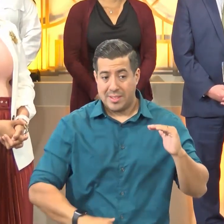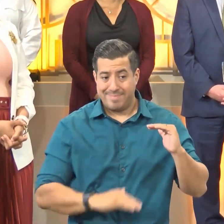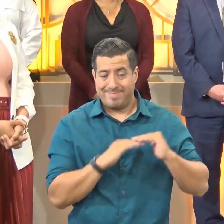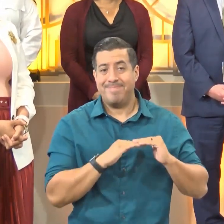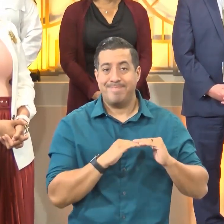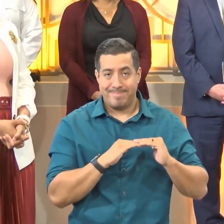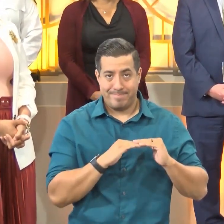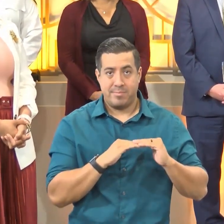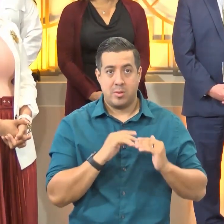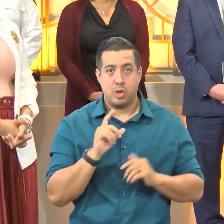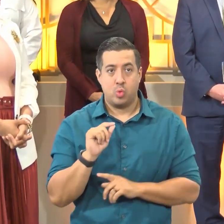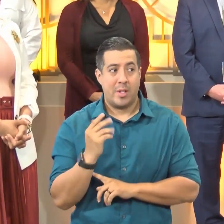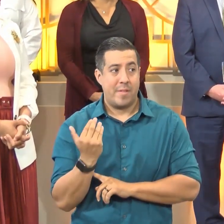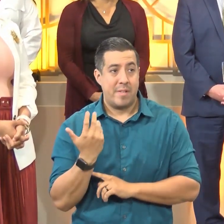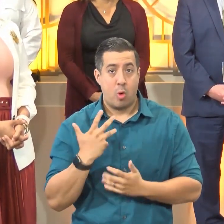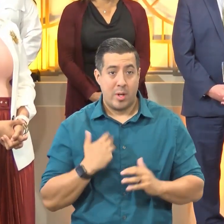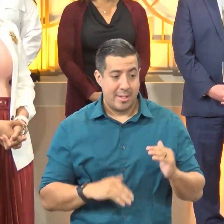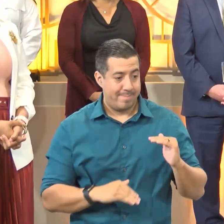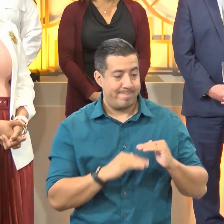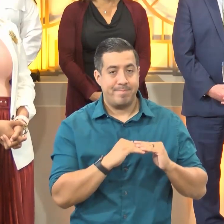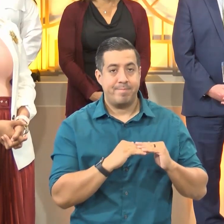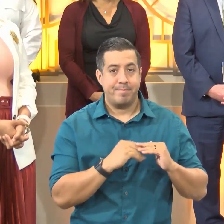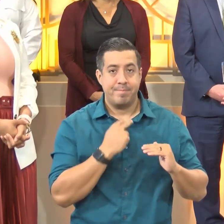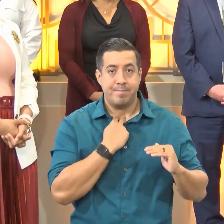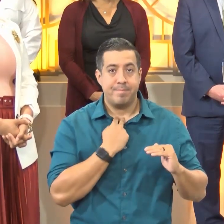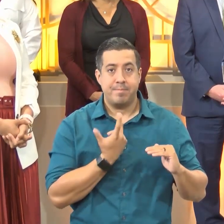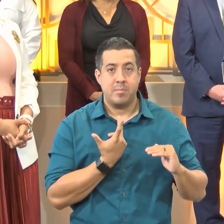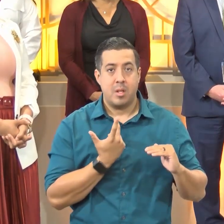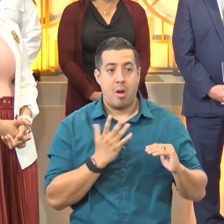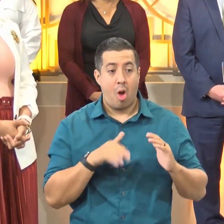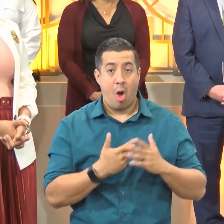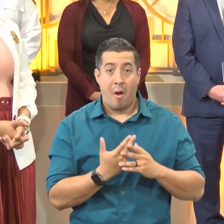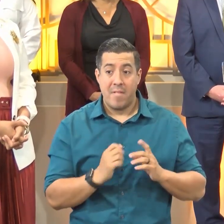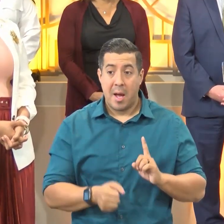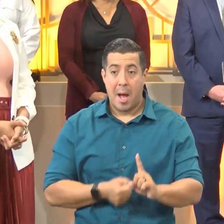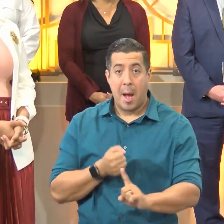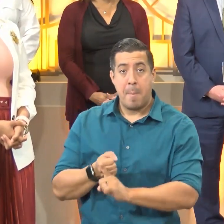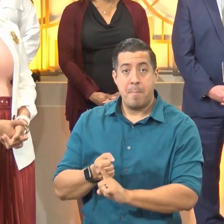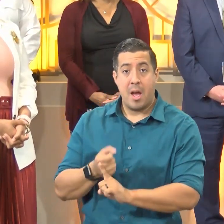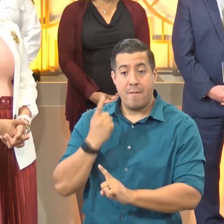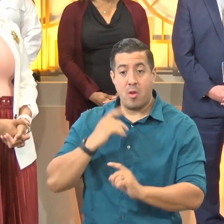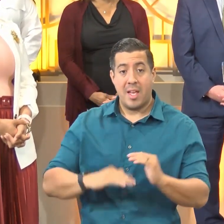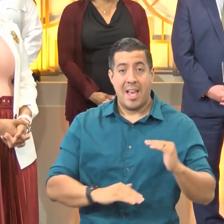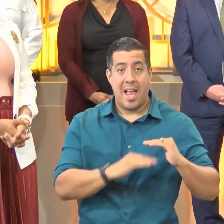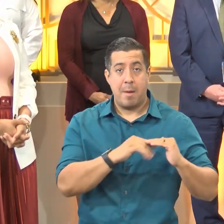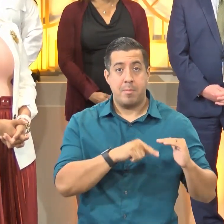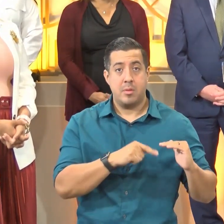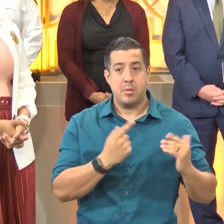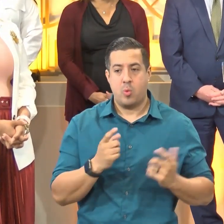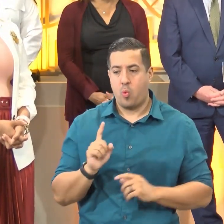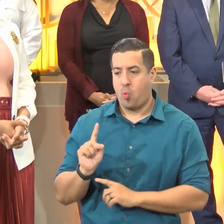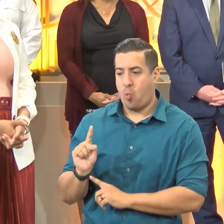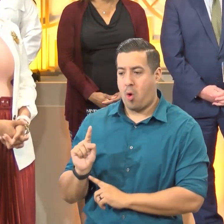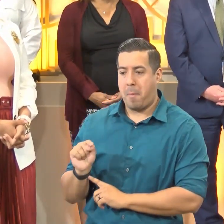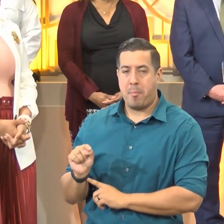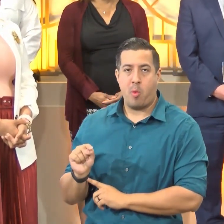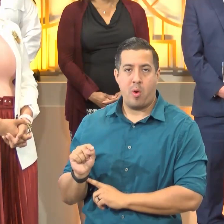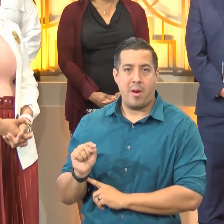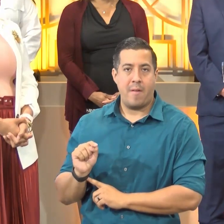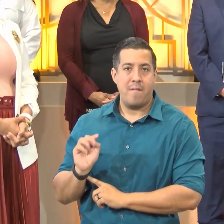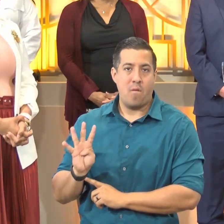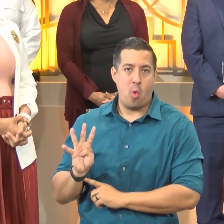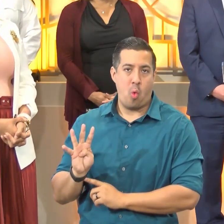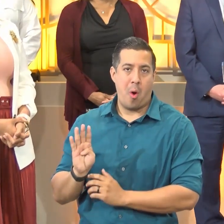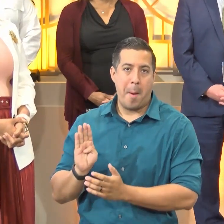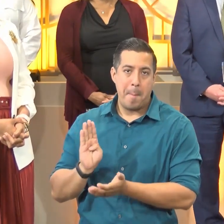year 2015, the full cumulative impact of the revenue cap is $1.4